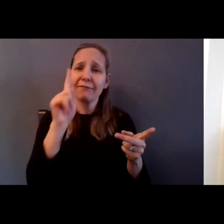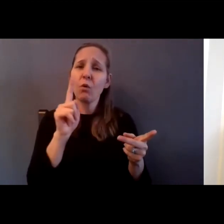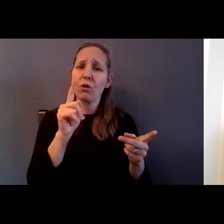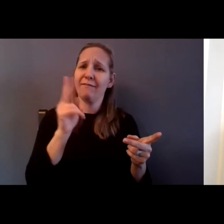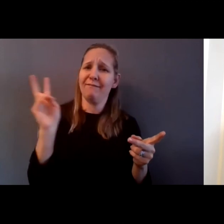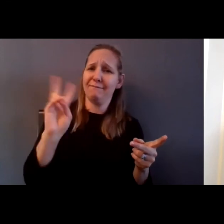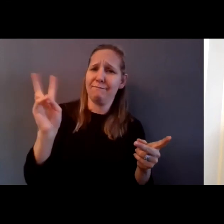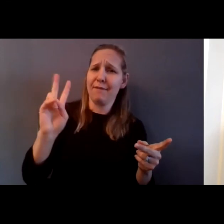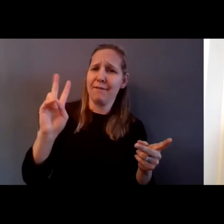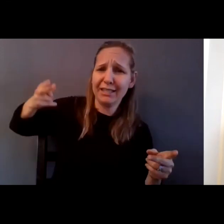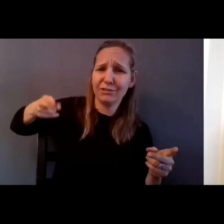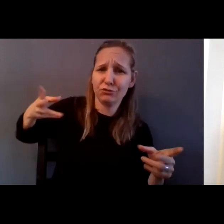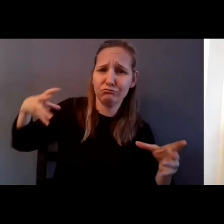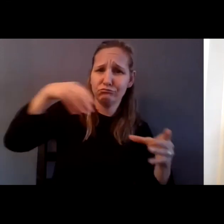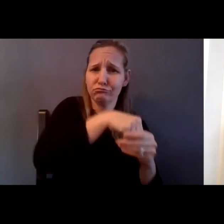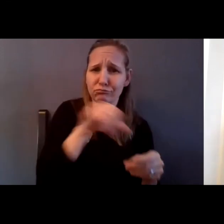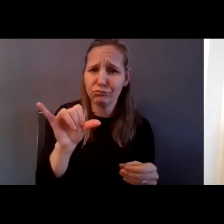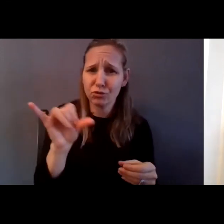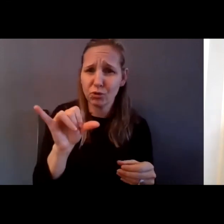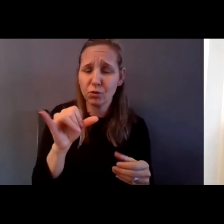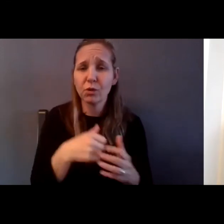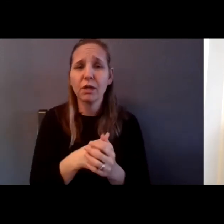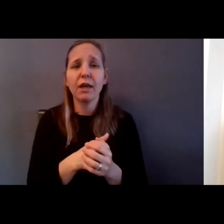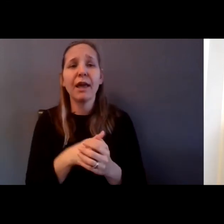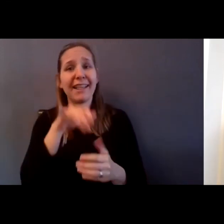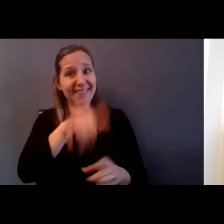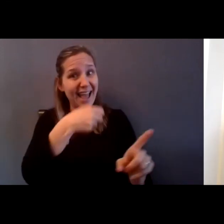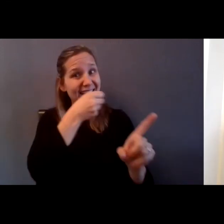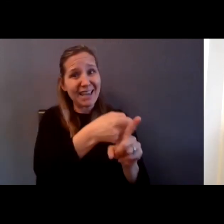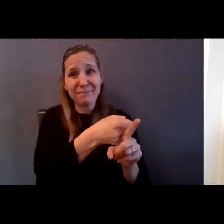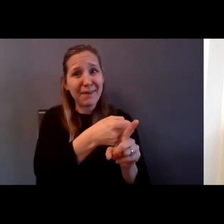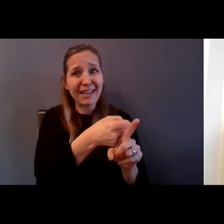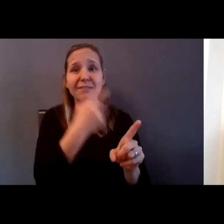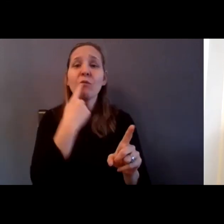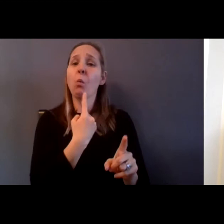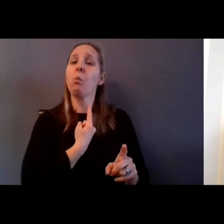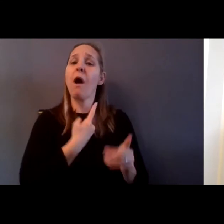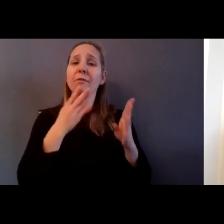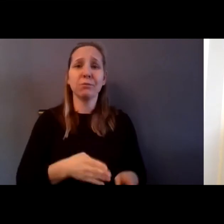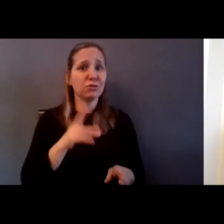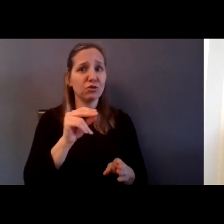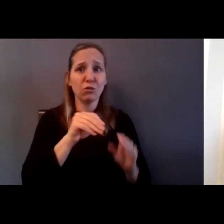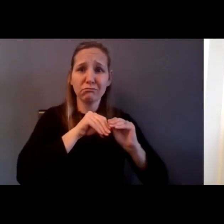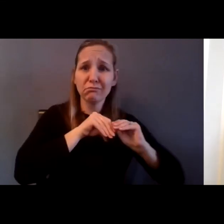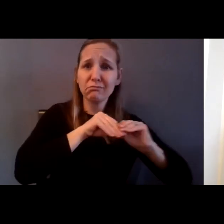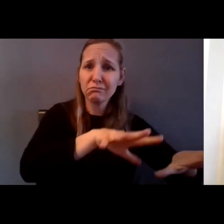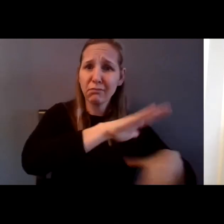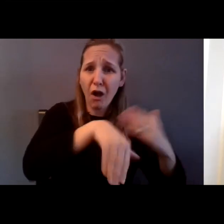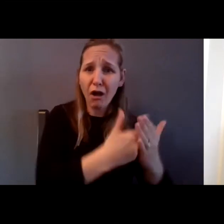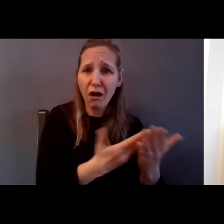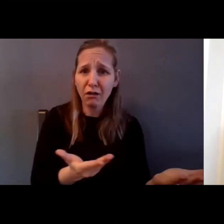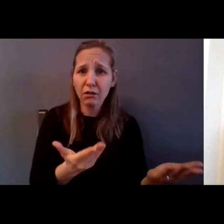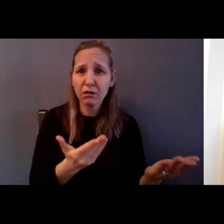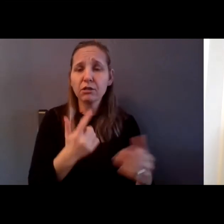histories. And all of this has impacts far beyond any individual artist or artwork. So this would be my